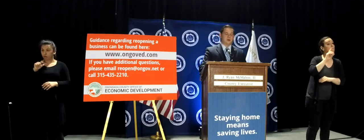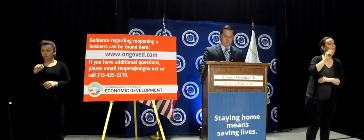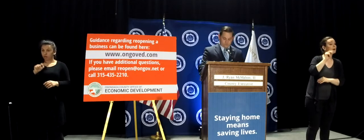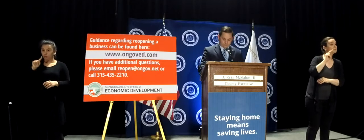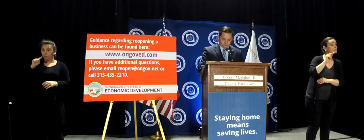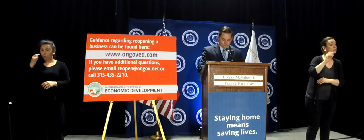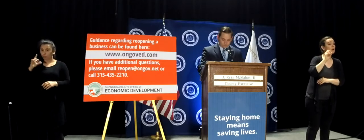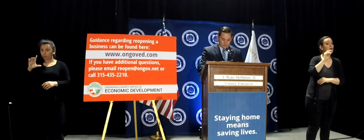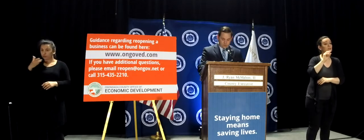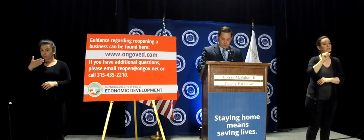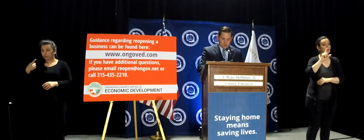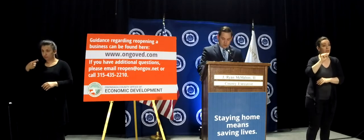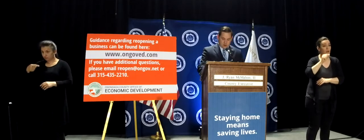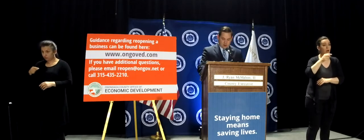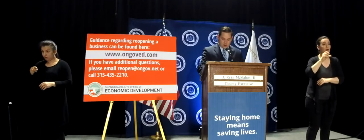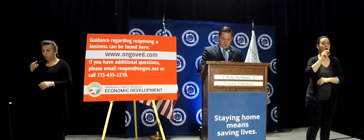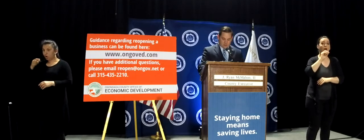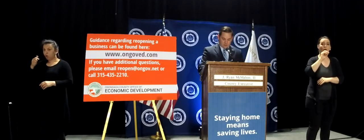Oswego County.